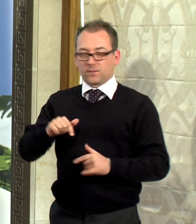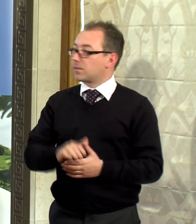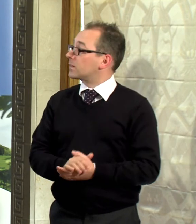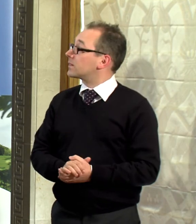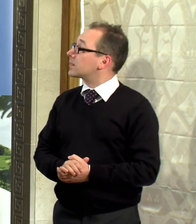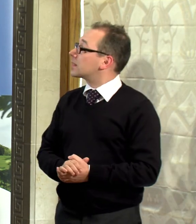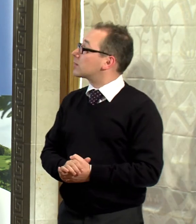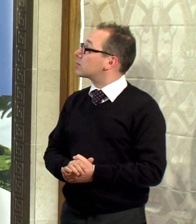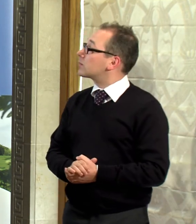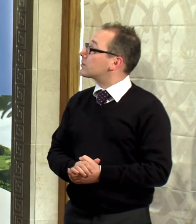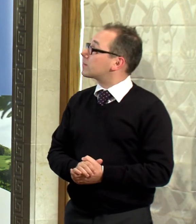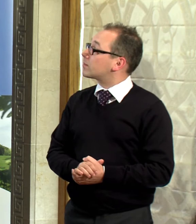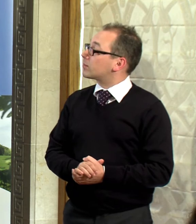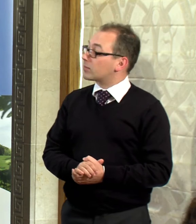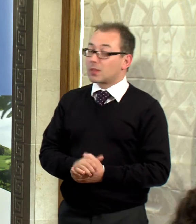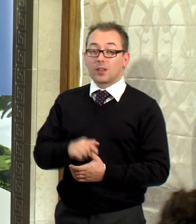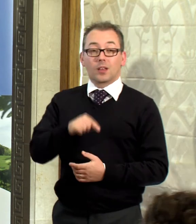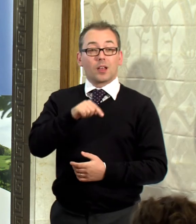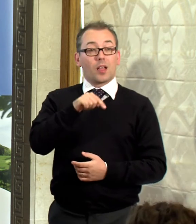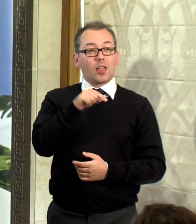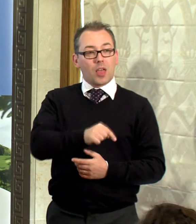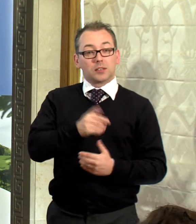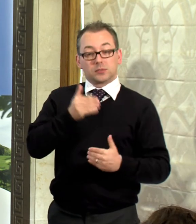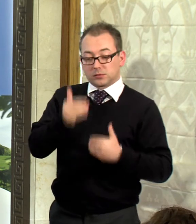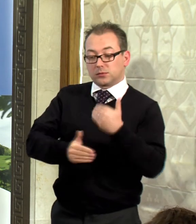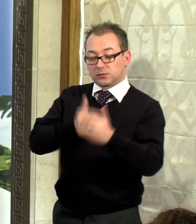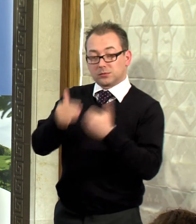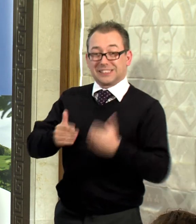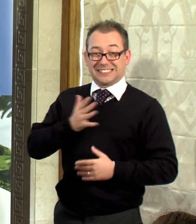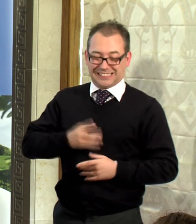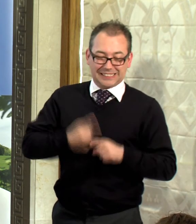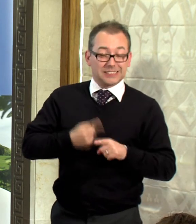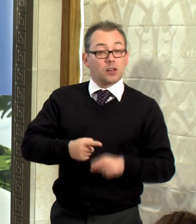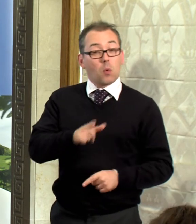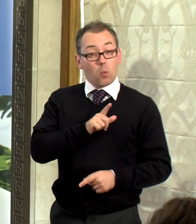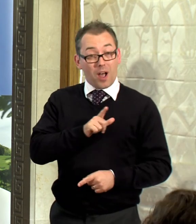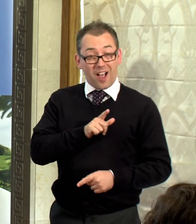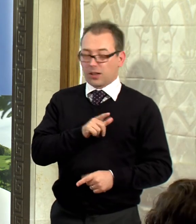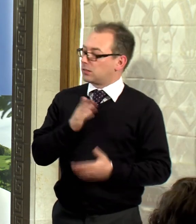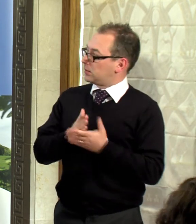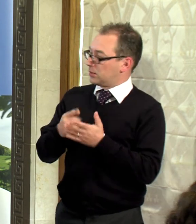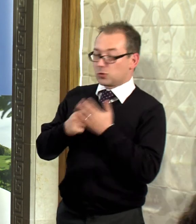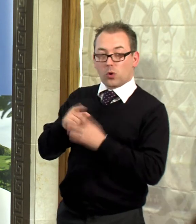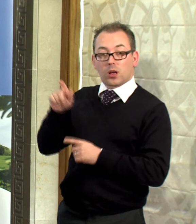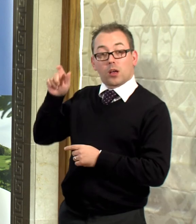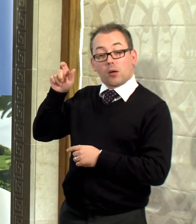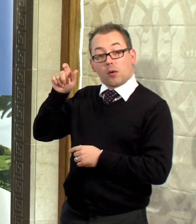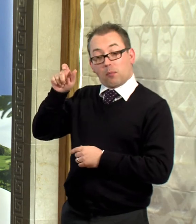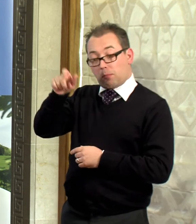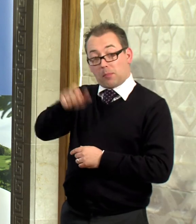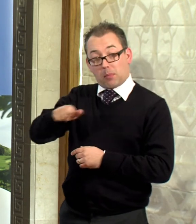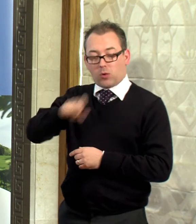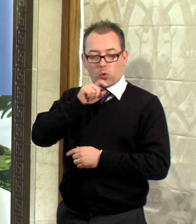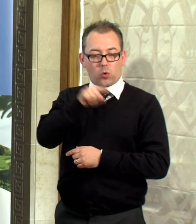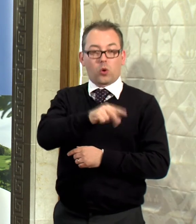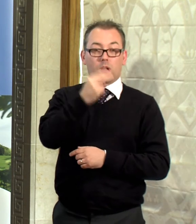This need for accelerated progress is accentuated by the growing number of people with sight and